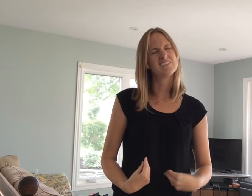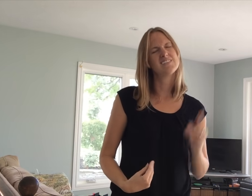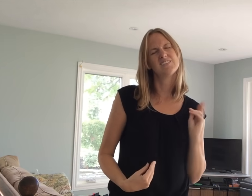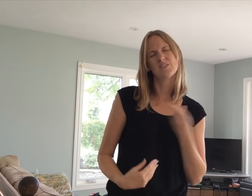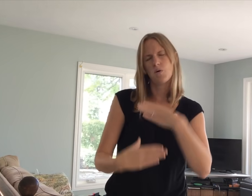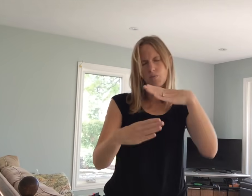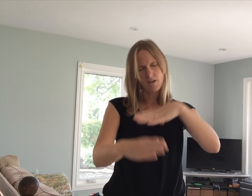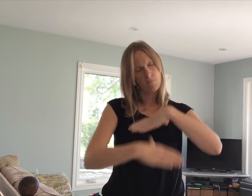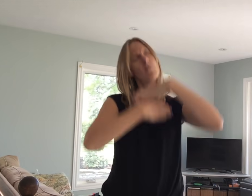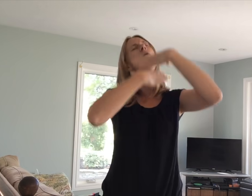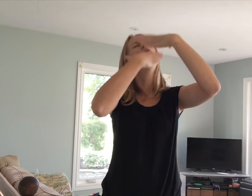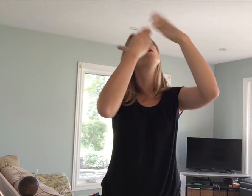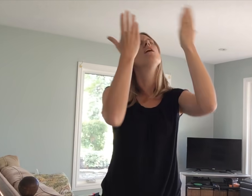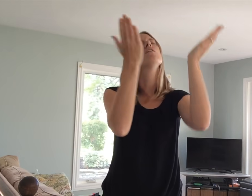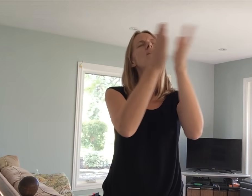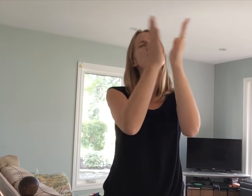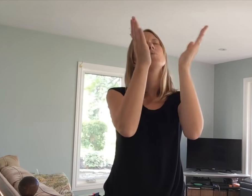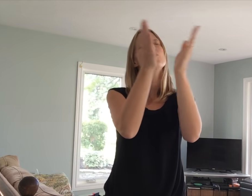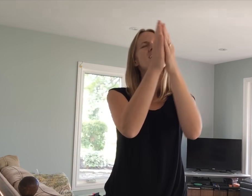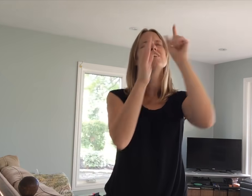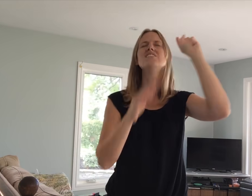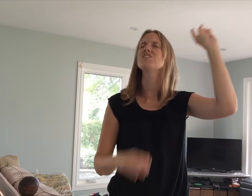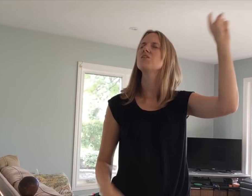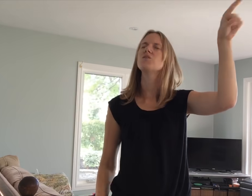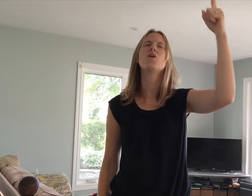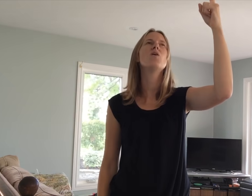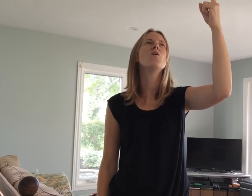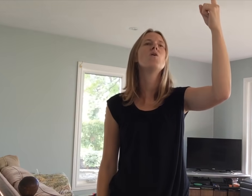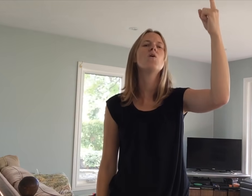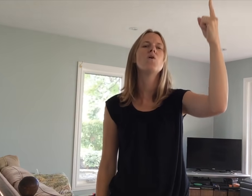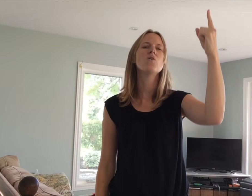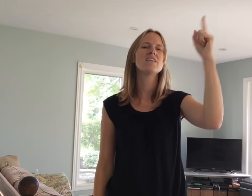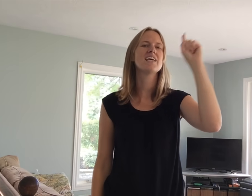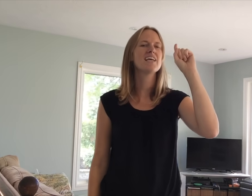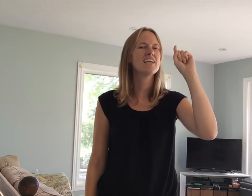So we pour out our praise to you only